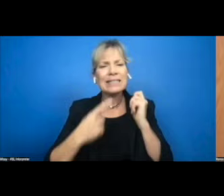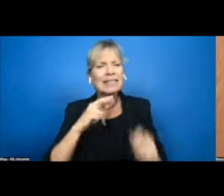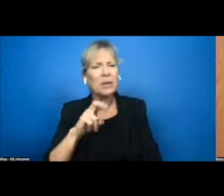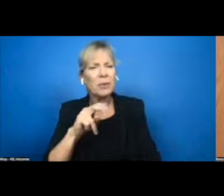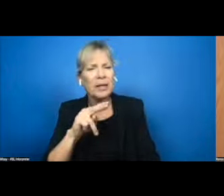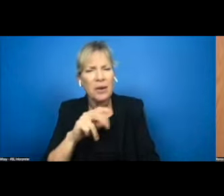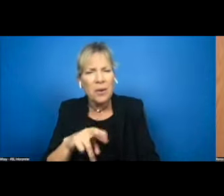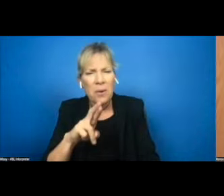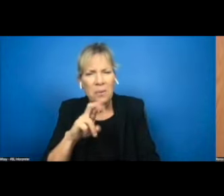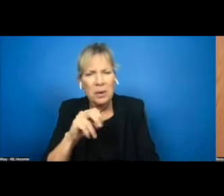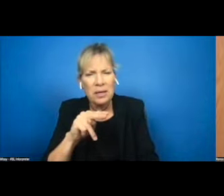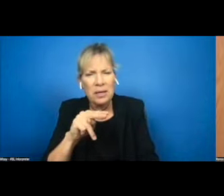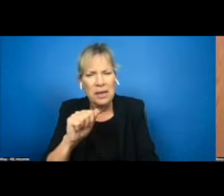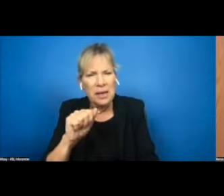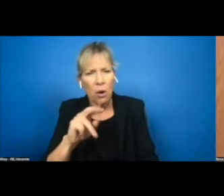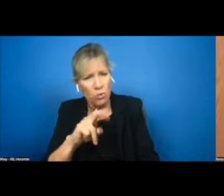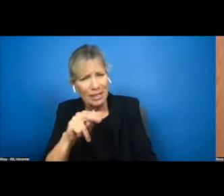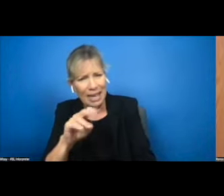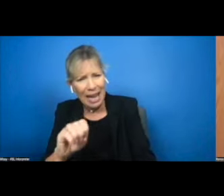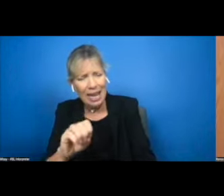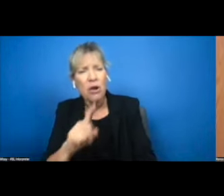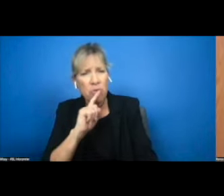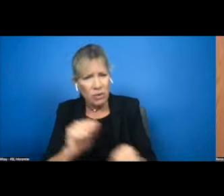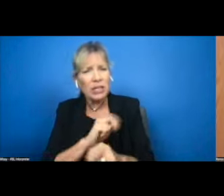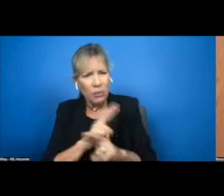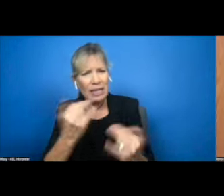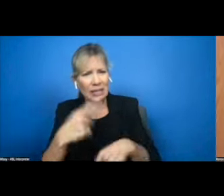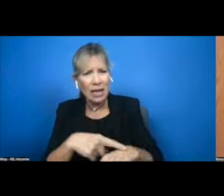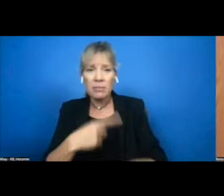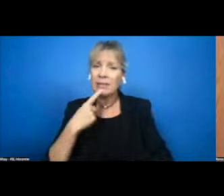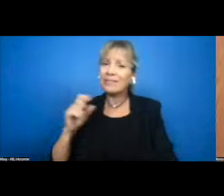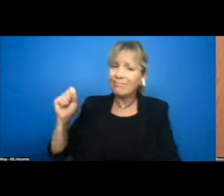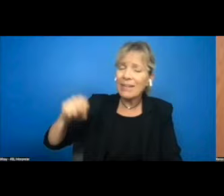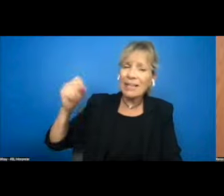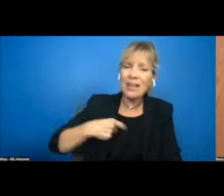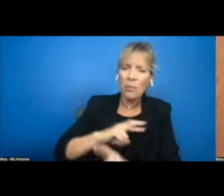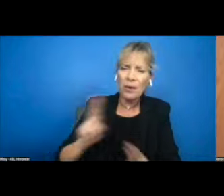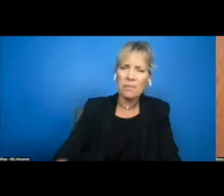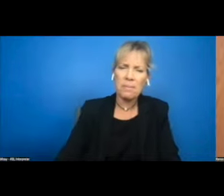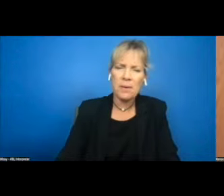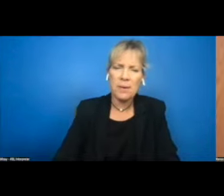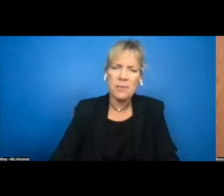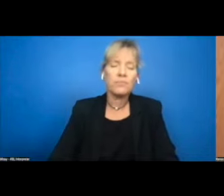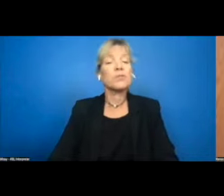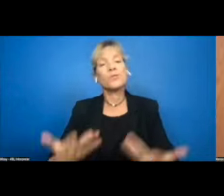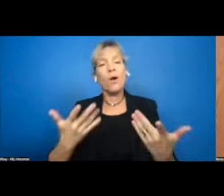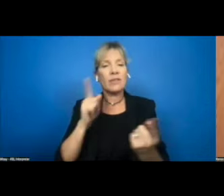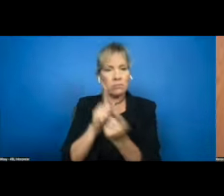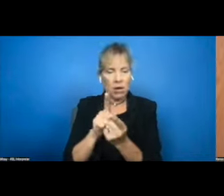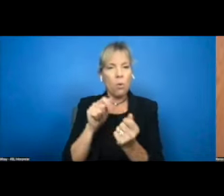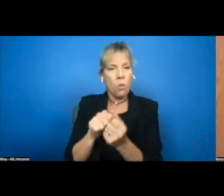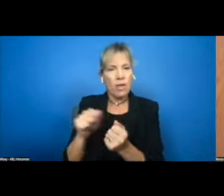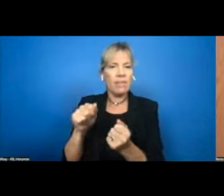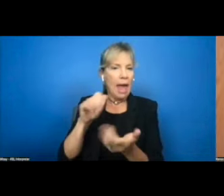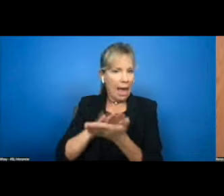you really ready this time? And I said, yes. I went to meet with her and she said, well, what